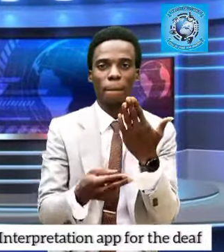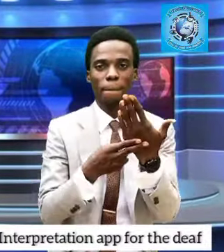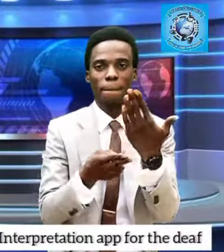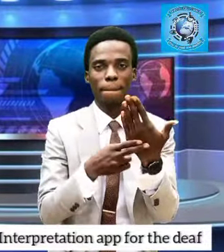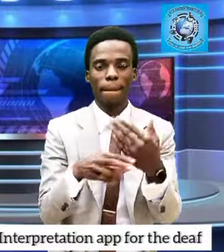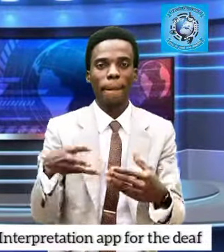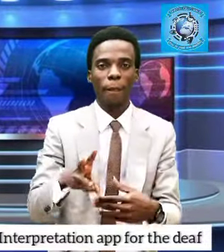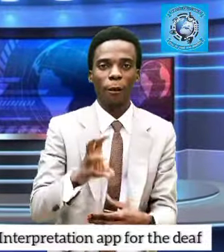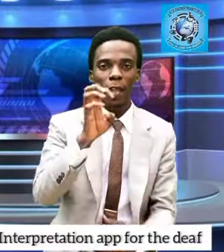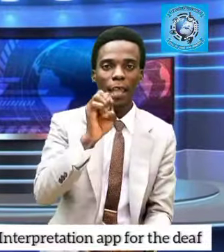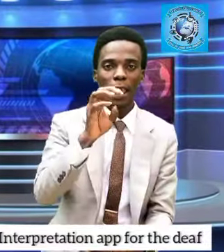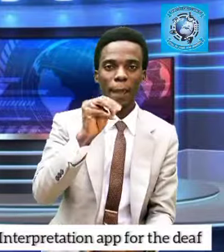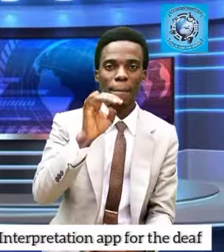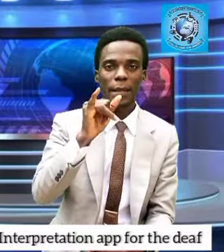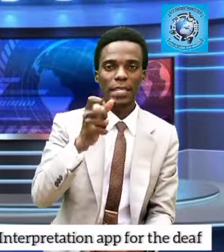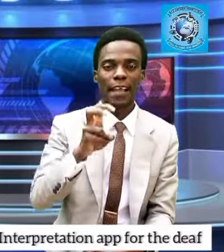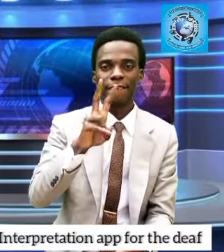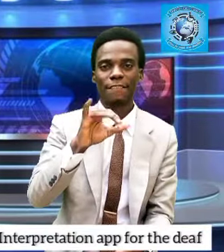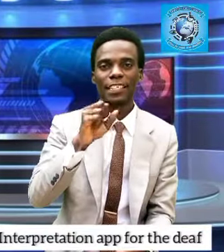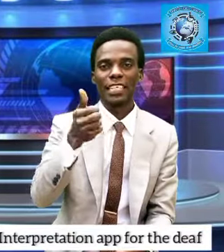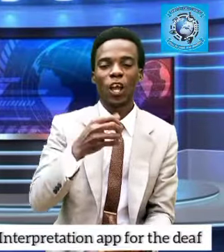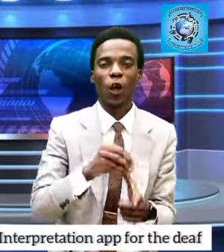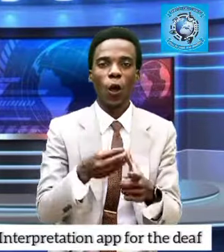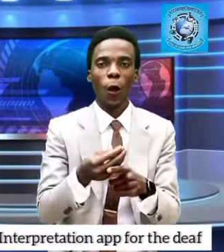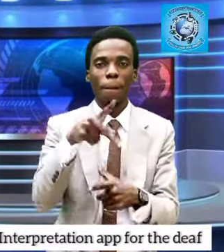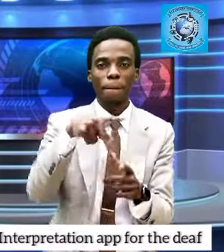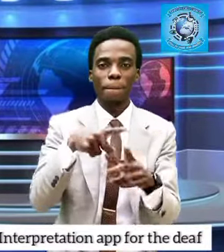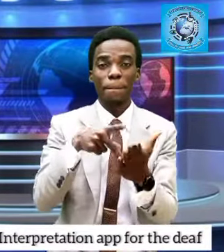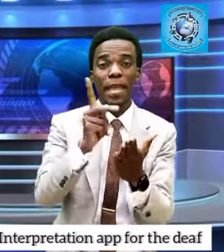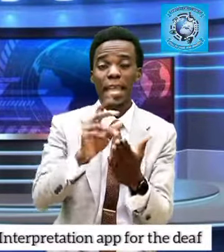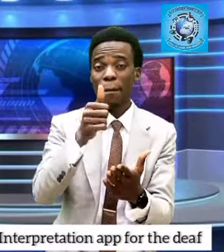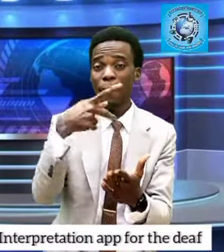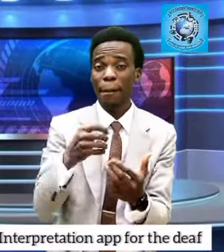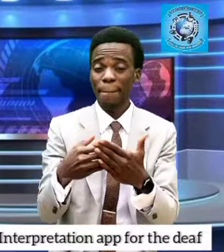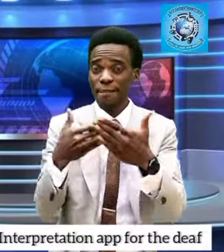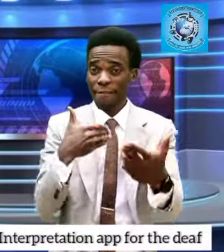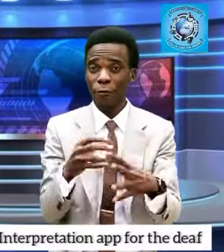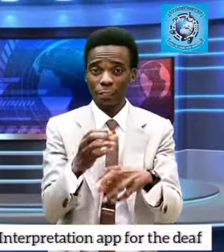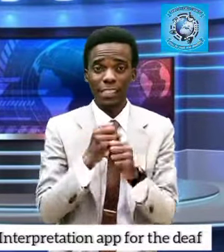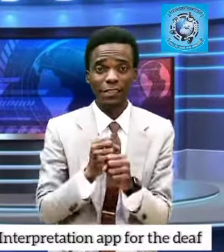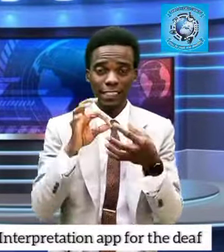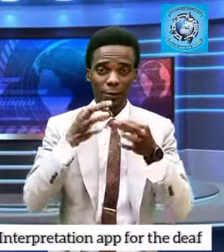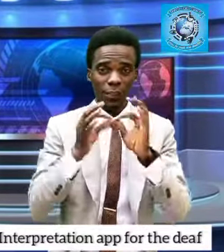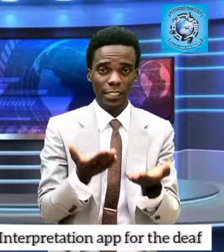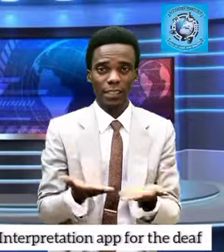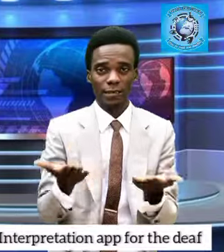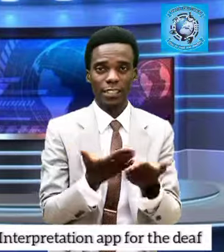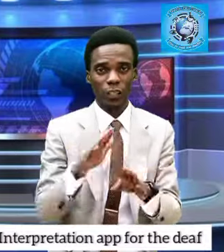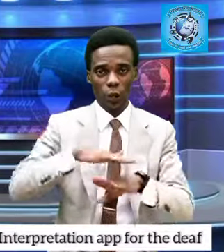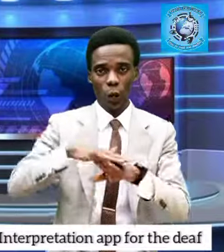while M-Pesa, Visa, or paper before receiving interpretation services virtually.